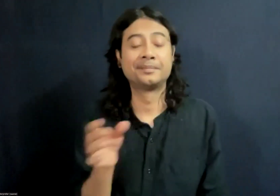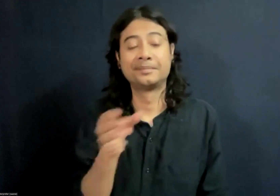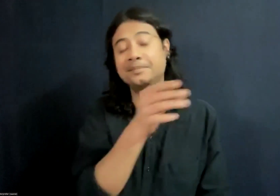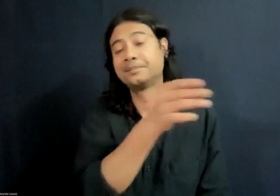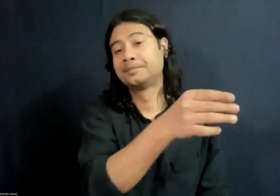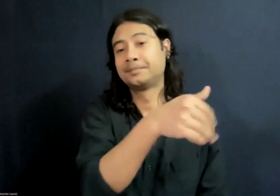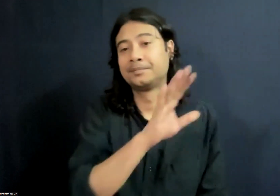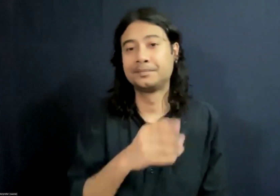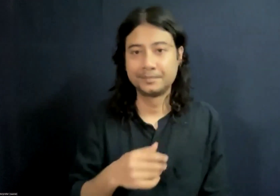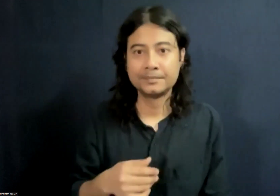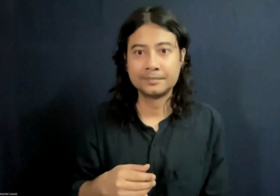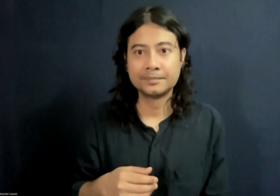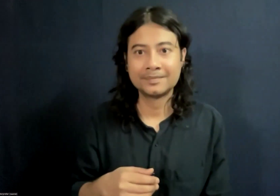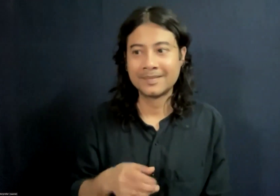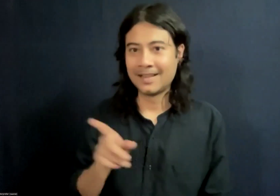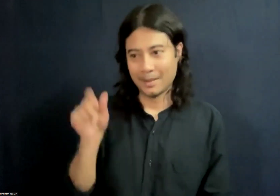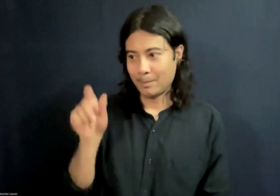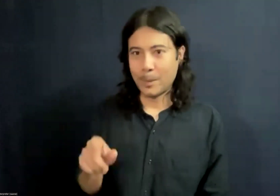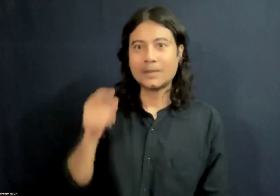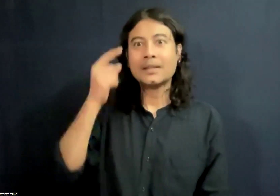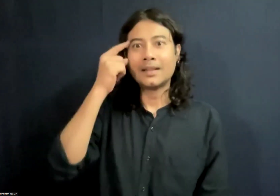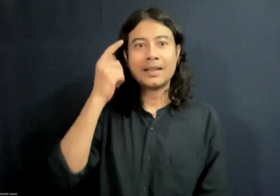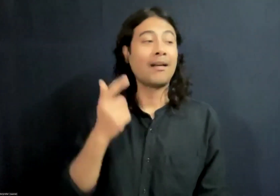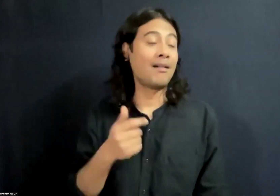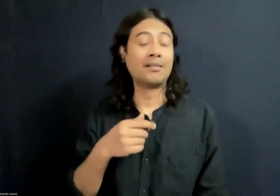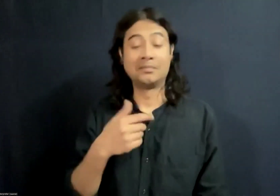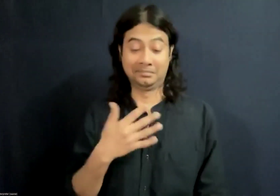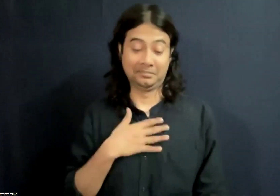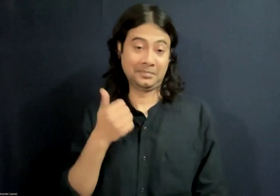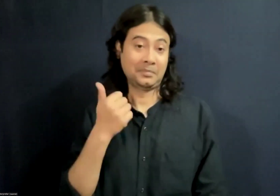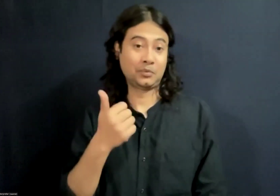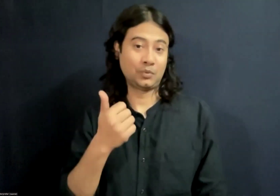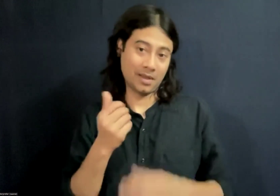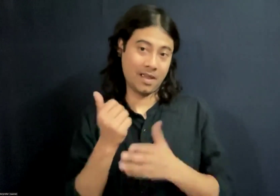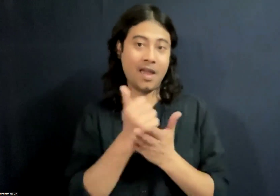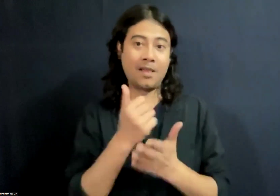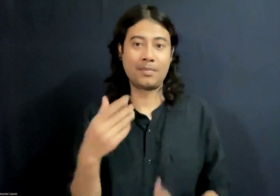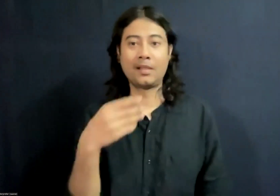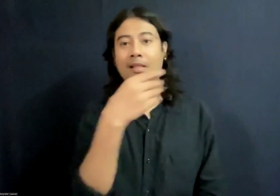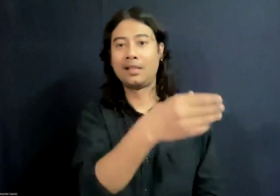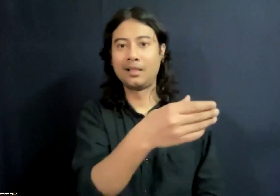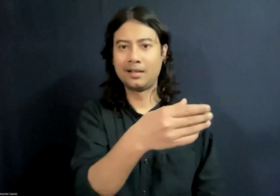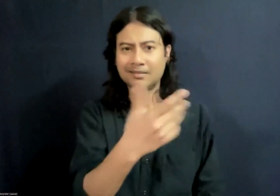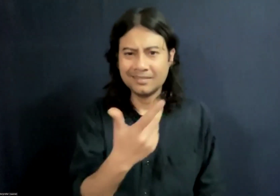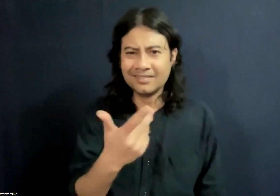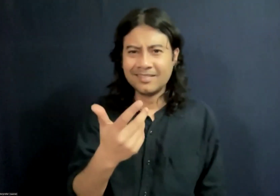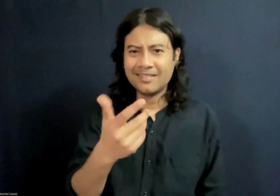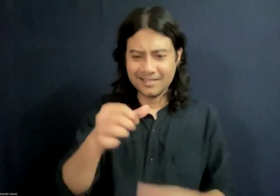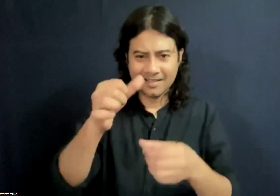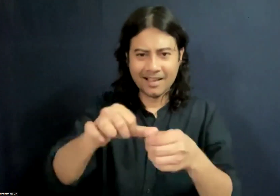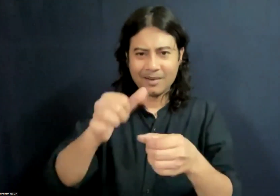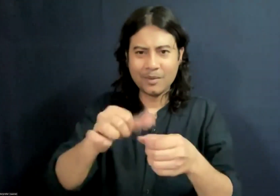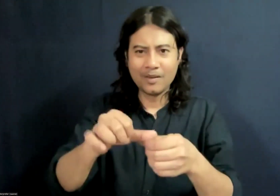So from his side, he's thinking he's done some charity, but actually giving alcohol is not a charity.